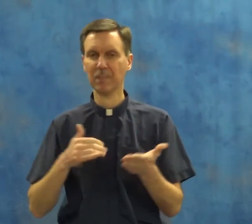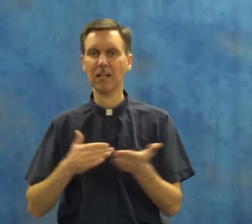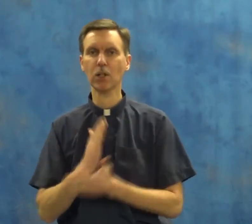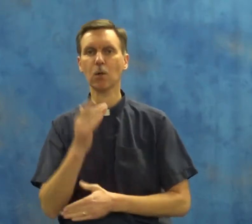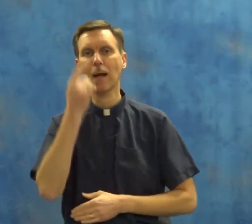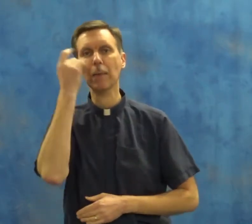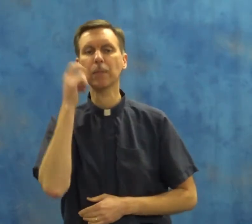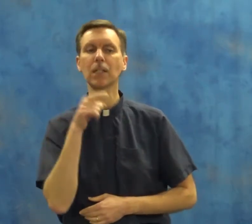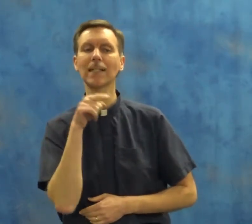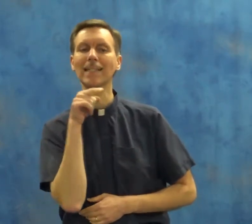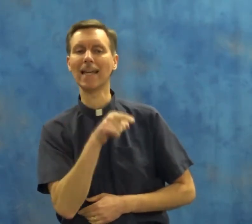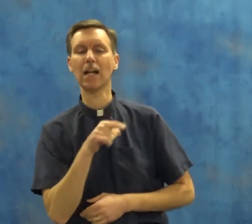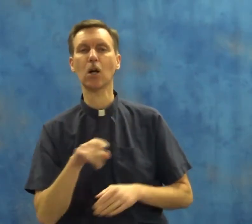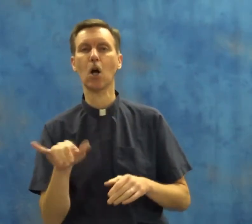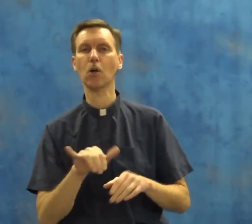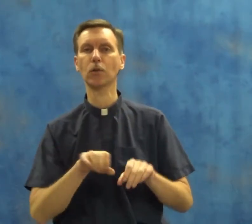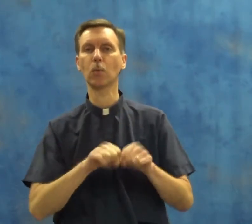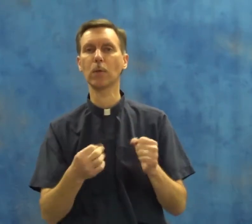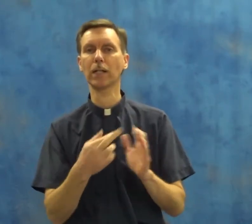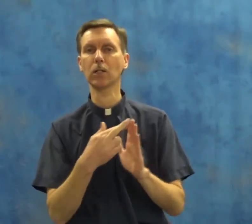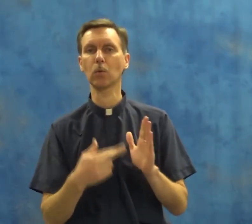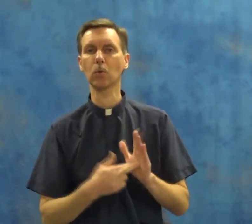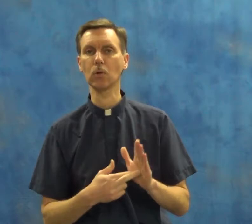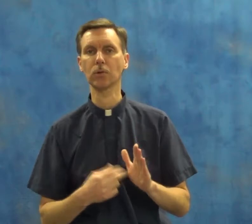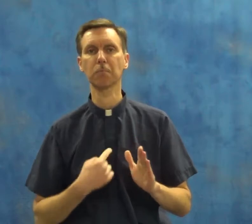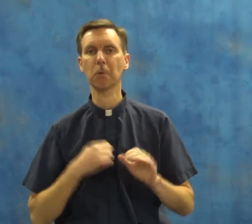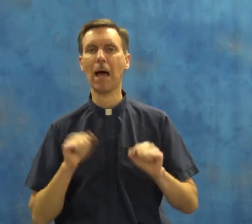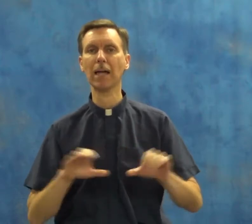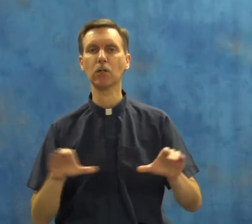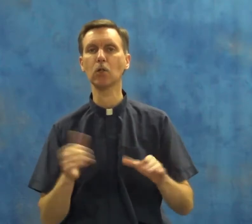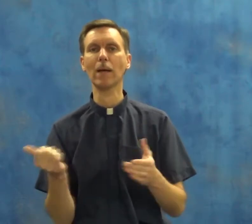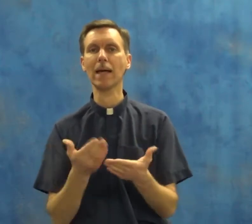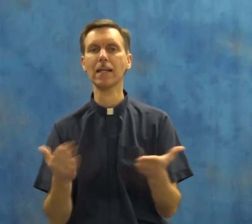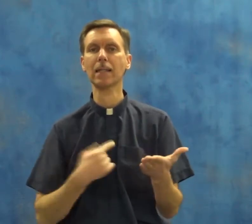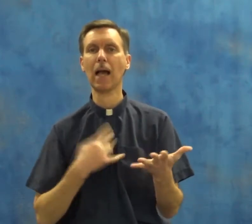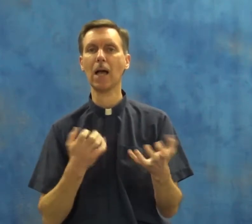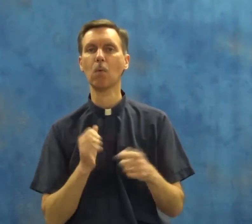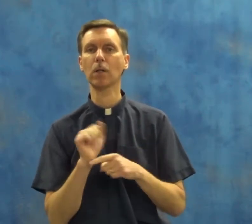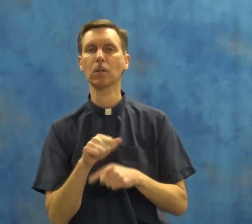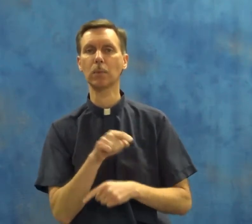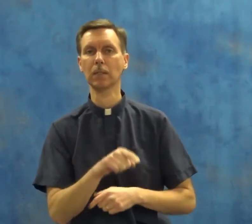that's all right, because they're also breaking the rules. So I can do anything I want to beat them.